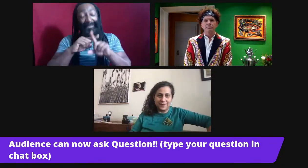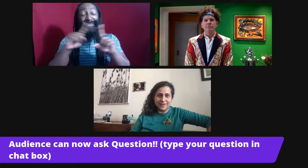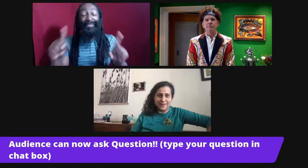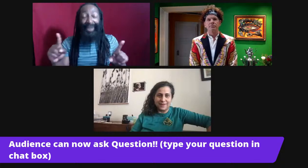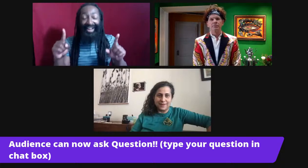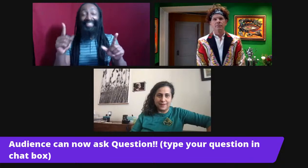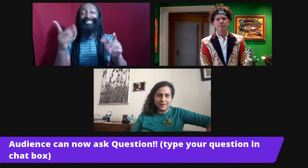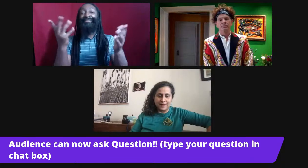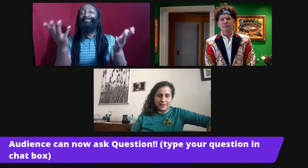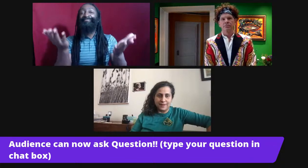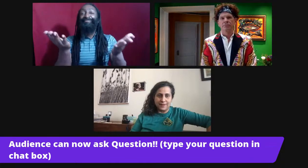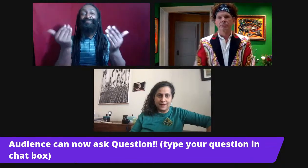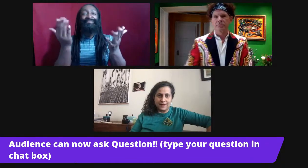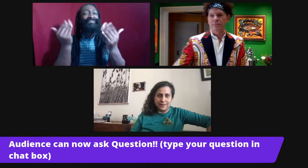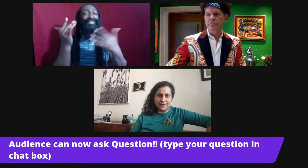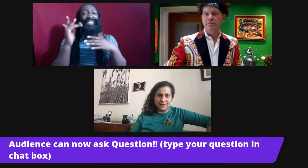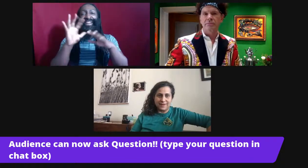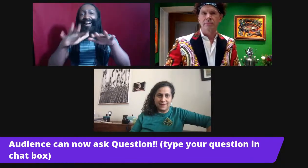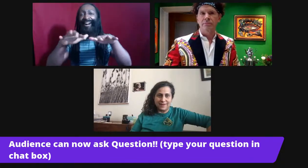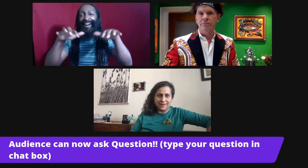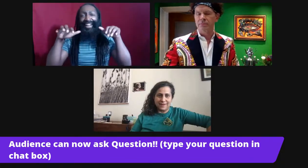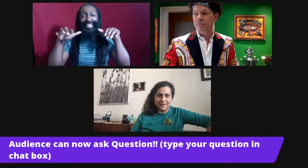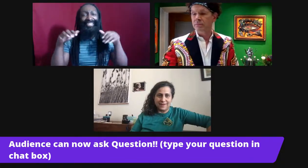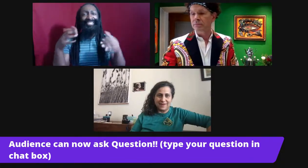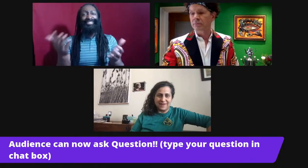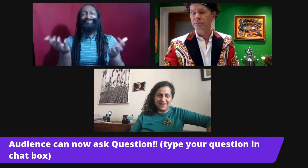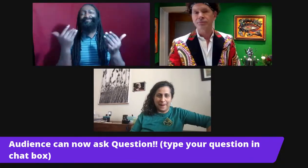All right, now people, before time runs out,